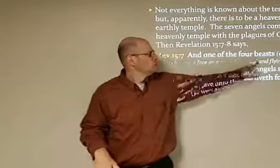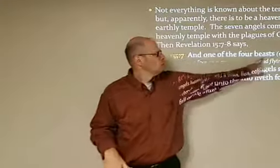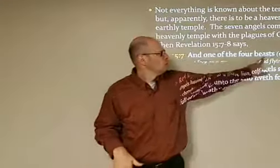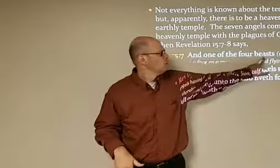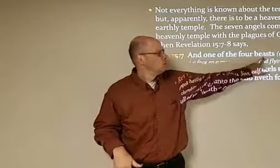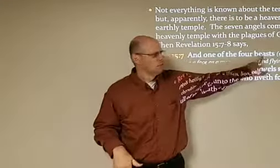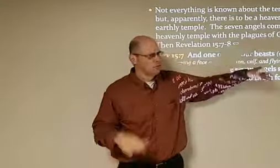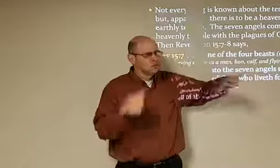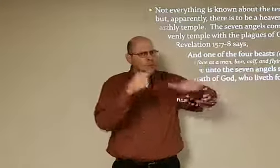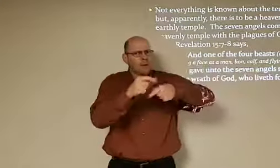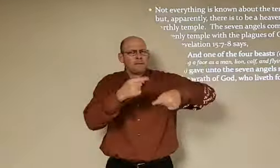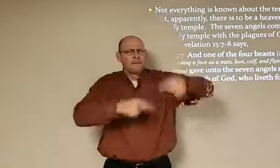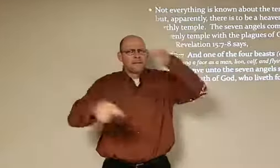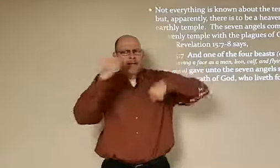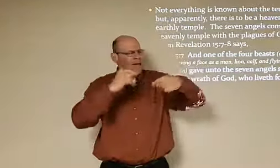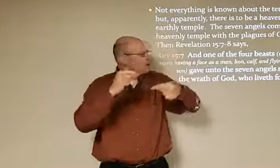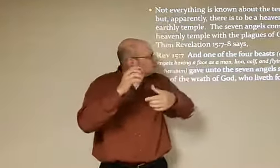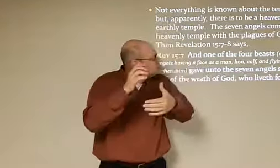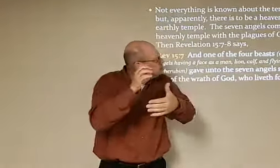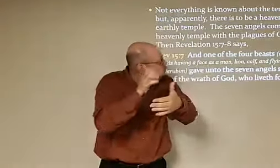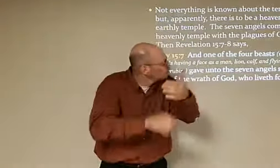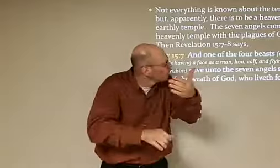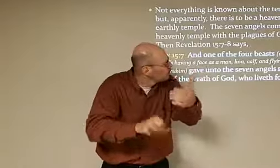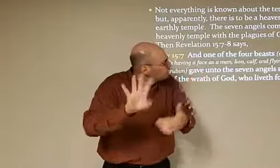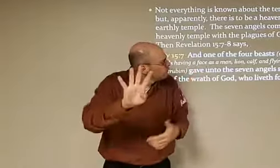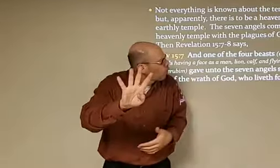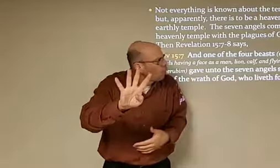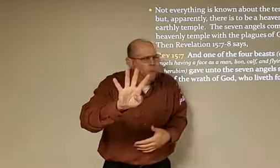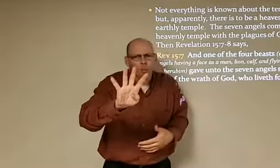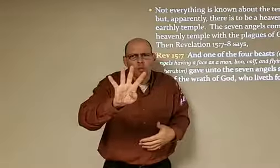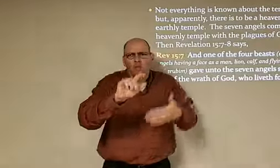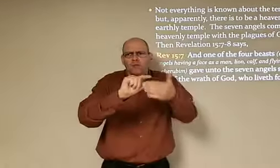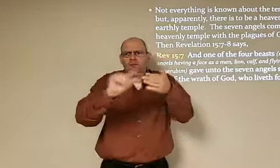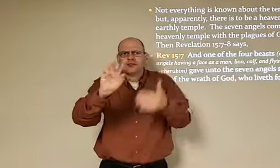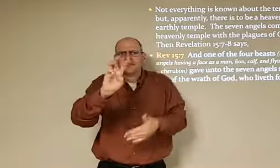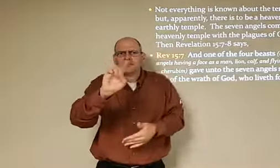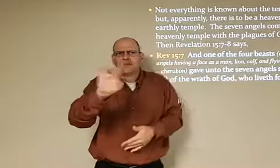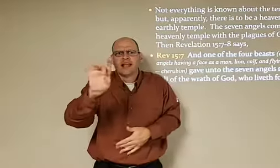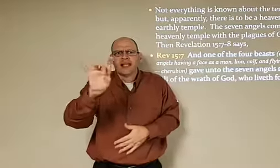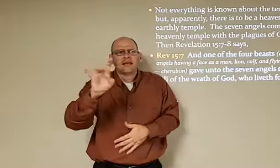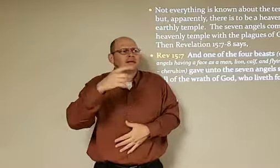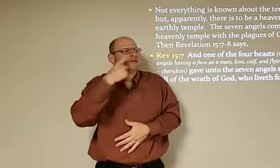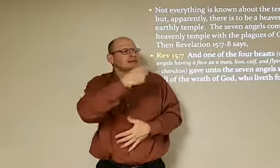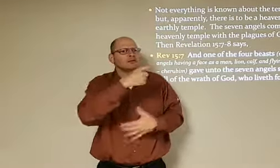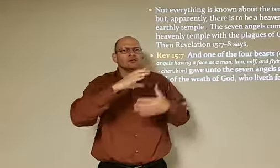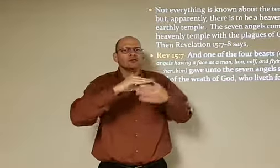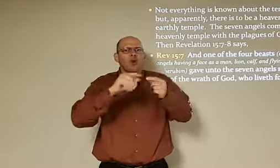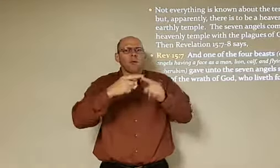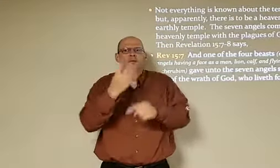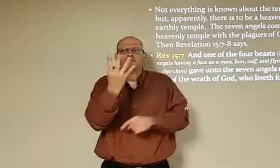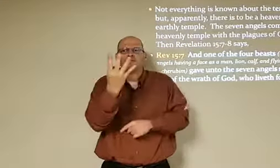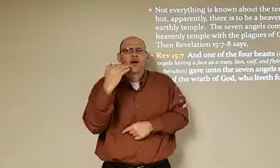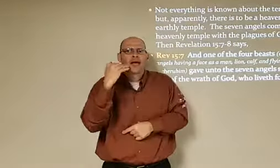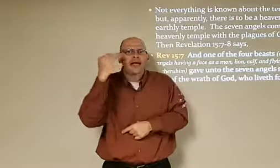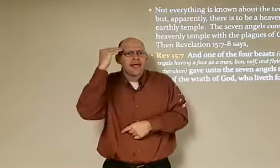it's referenced as angels. Let's, if we look back in Revelation chapter 4,